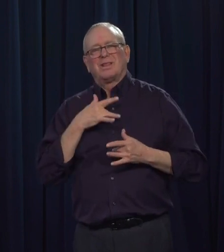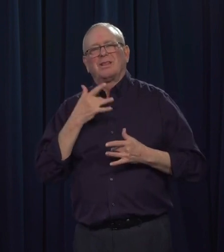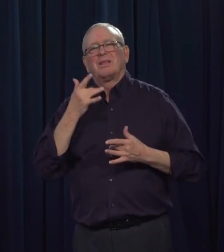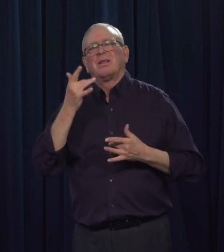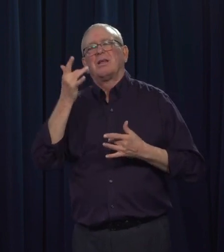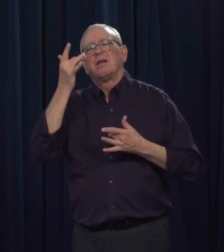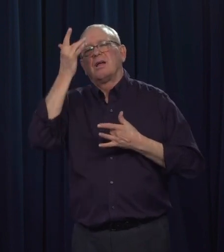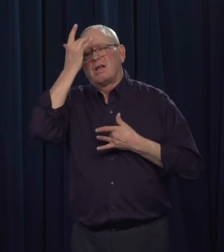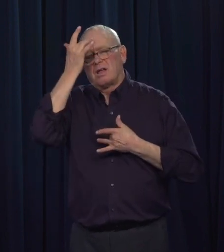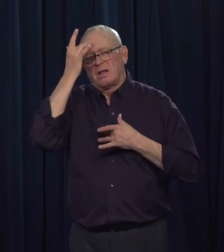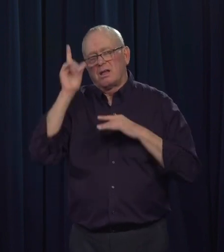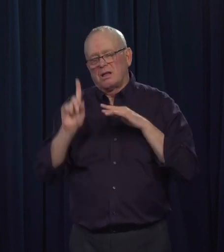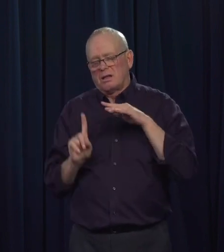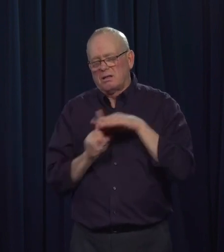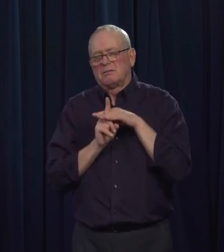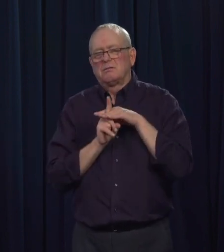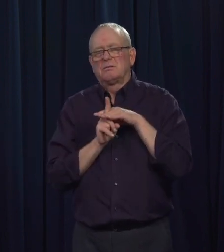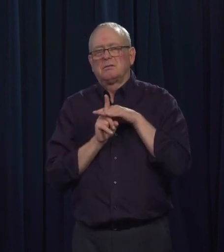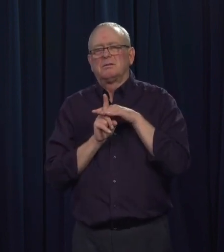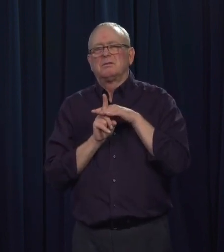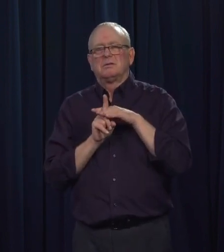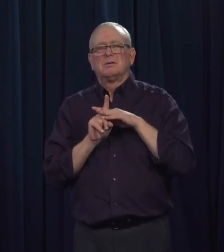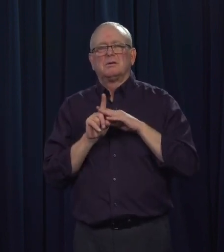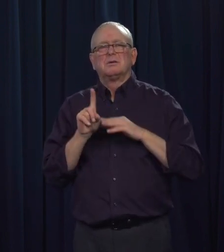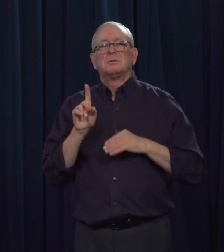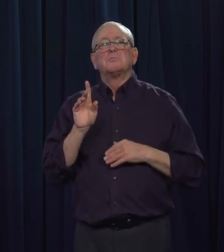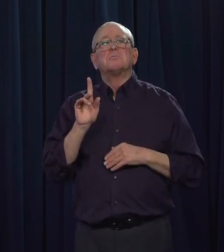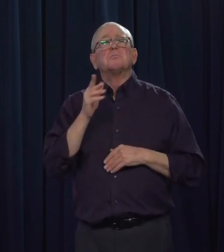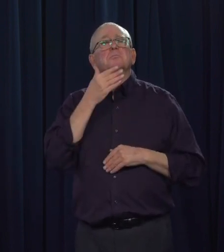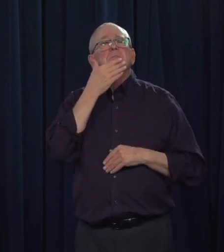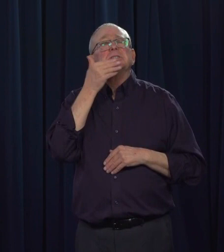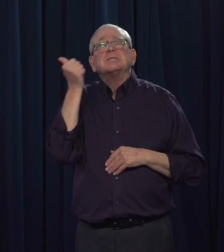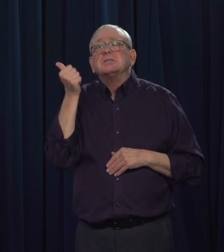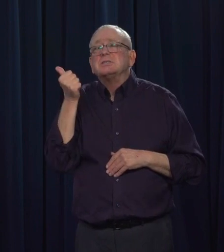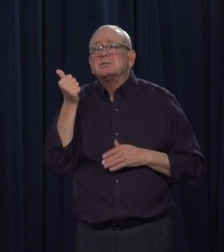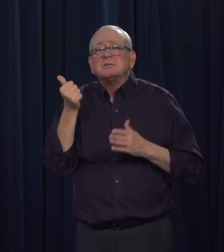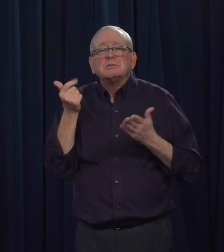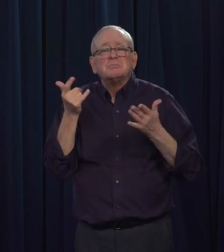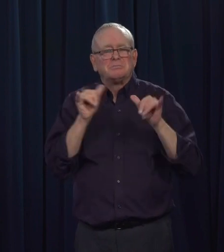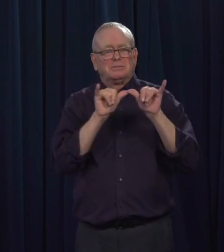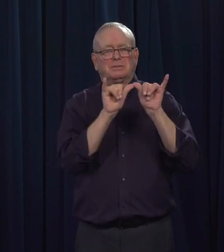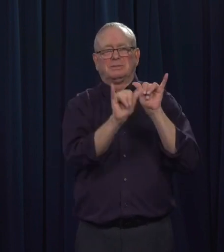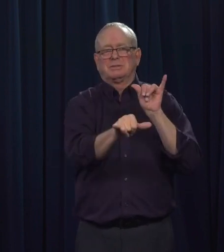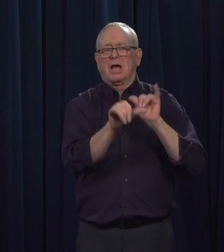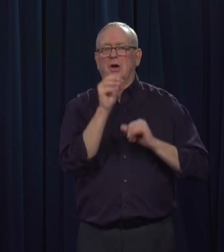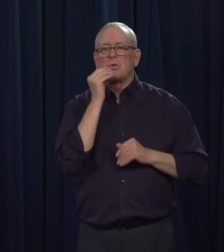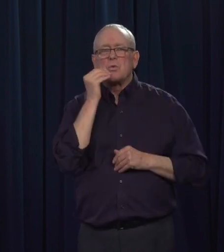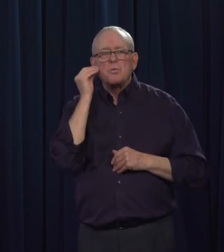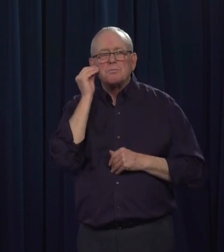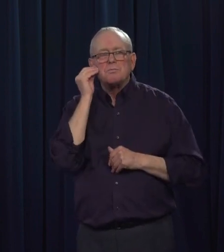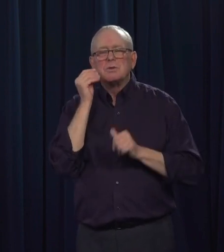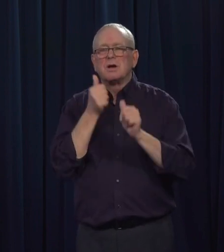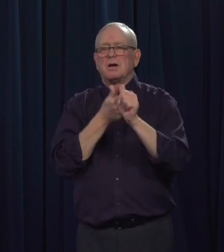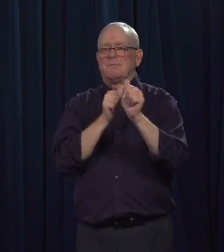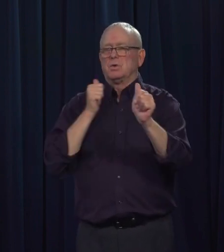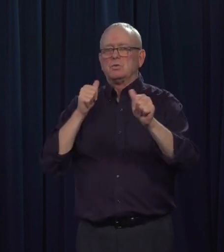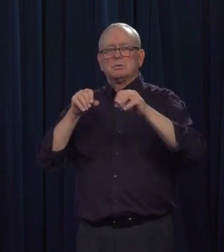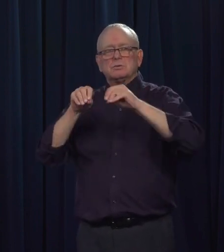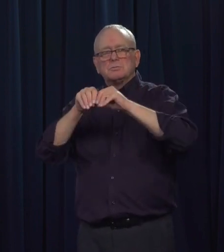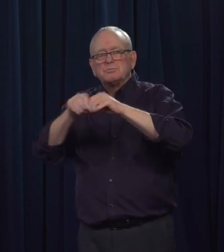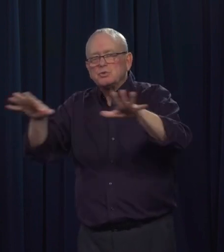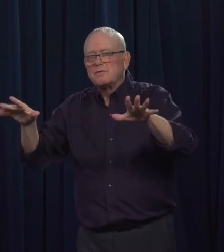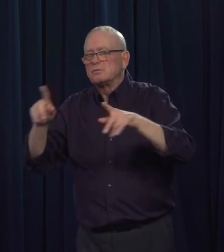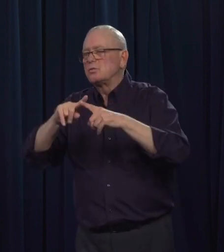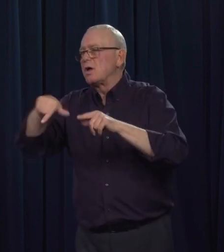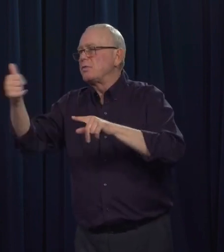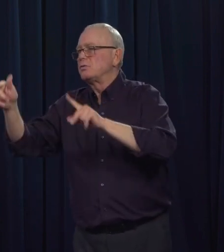can do for yourself and others than to stay home and self-isolate away from others. I would also like